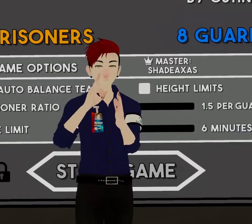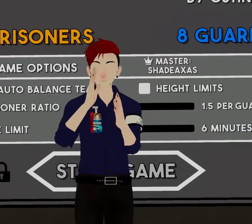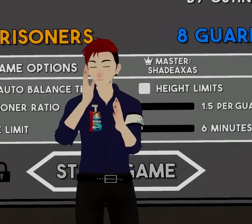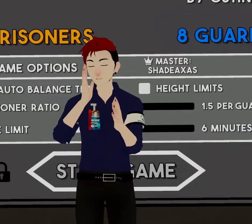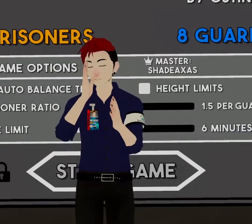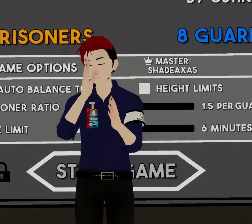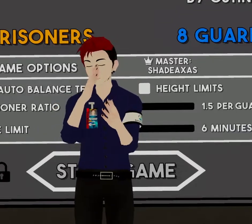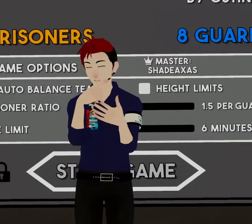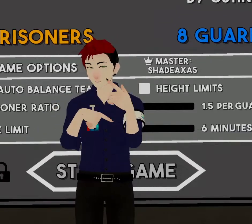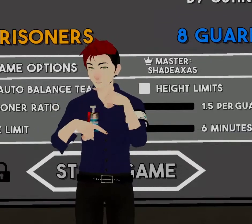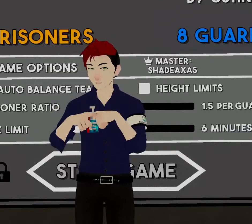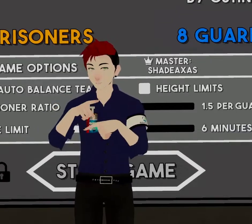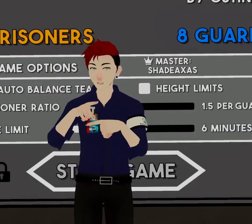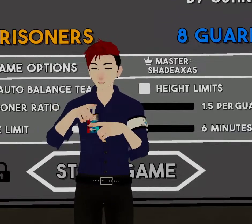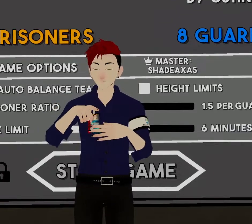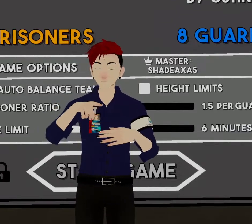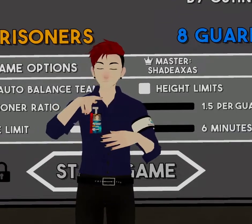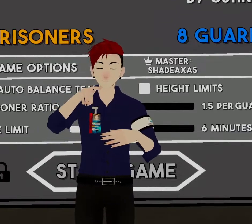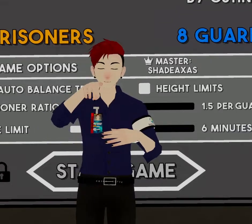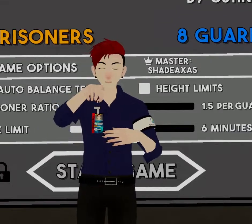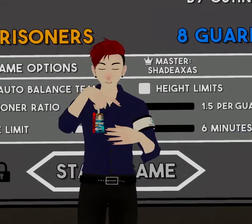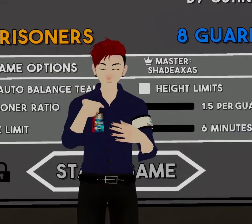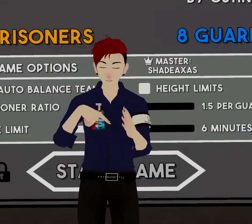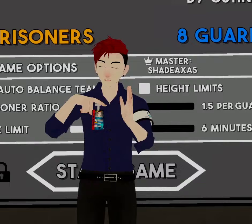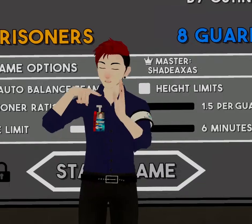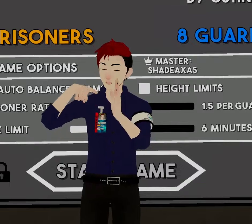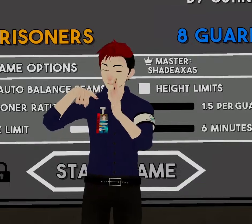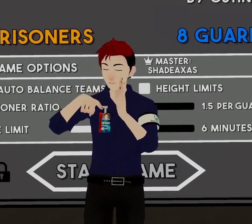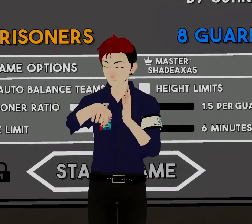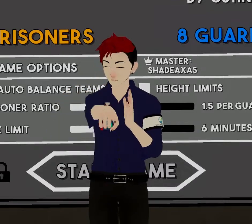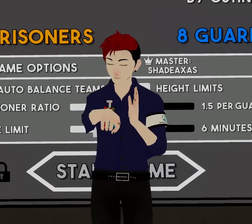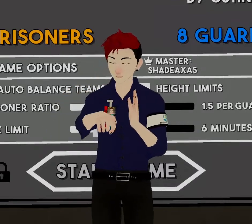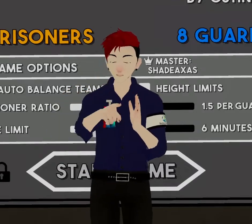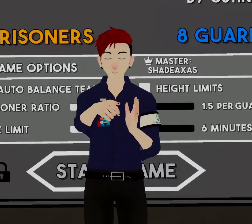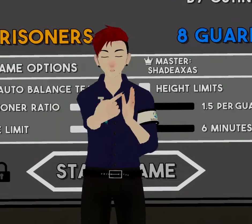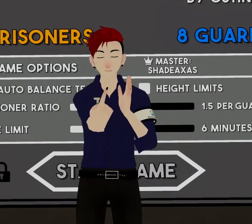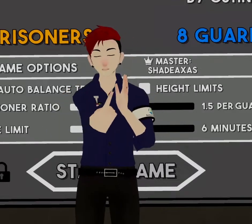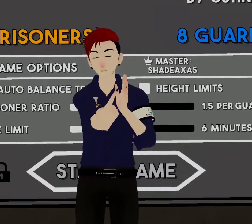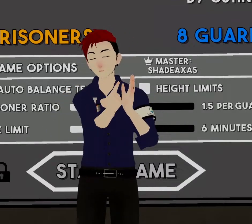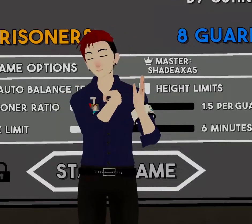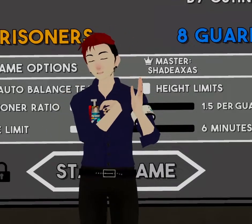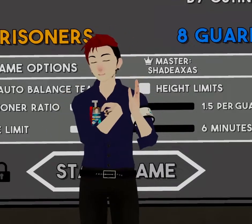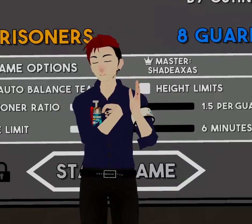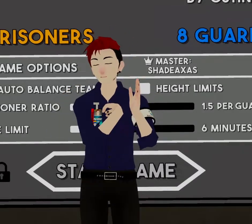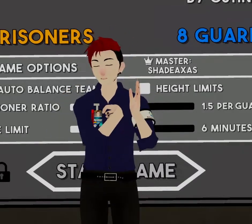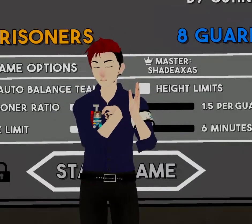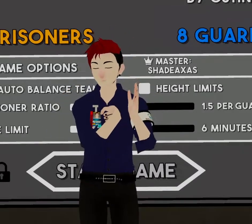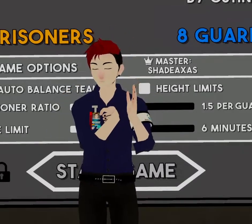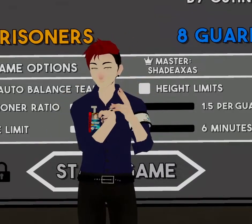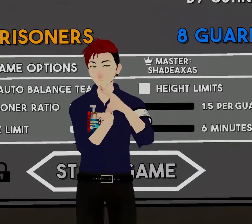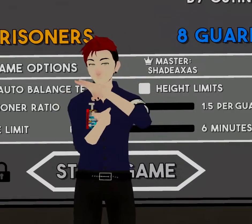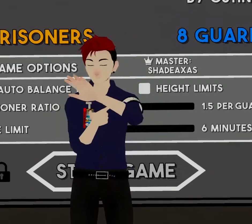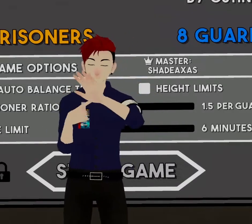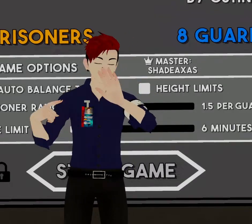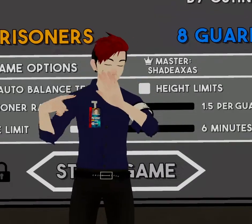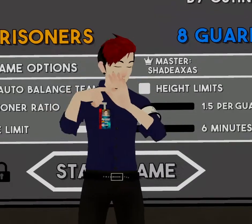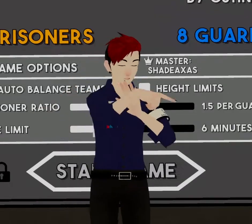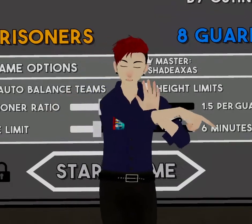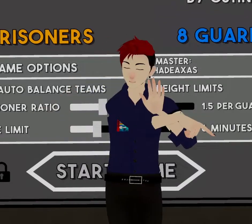And this is a directional sign. So it can be, I killed you, you killed me, he